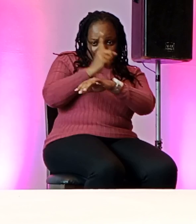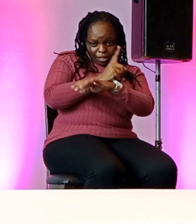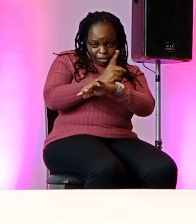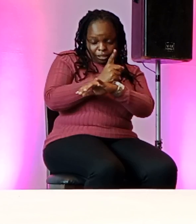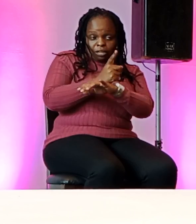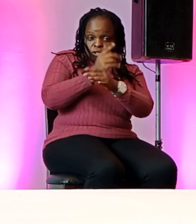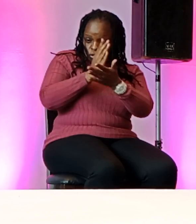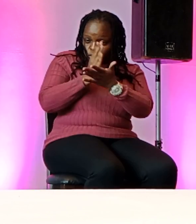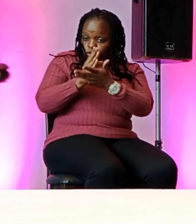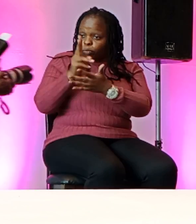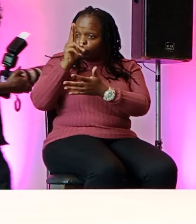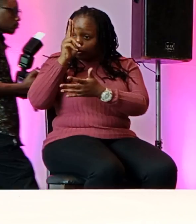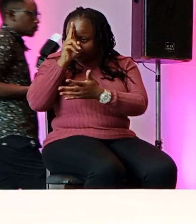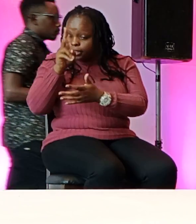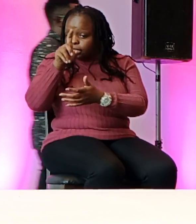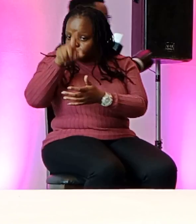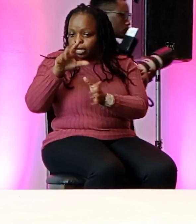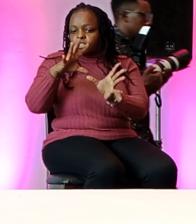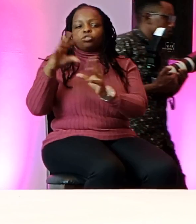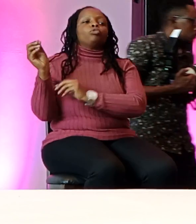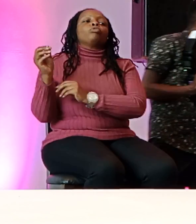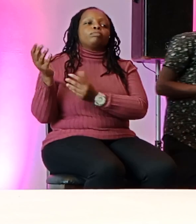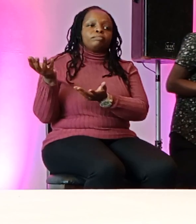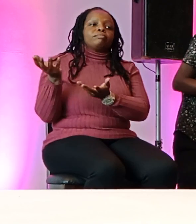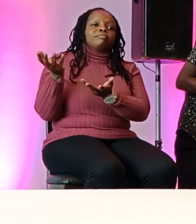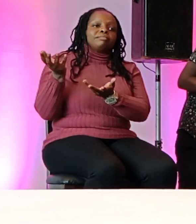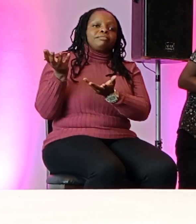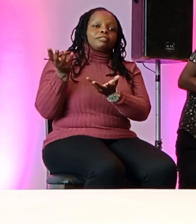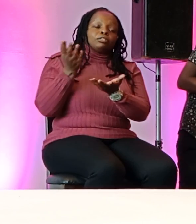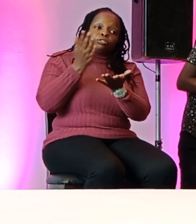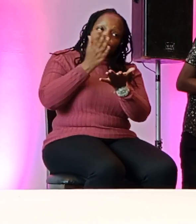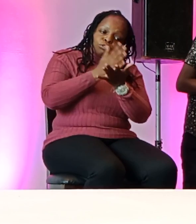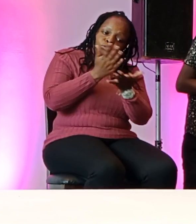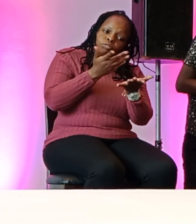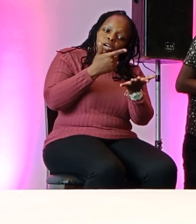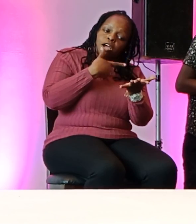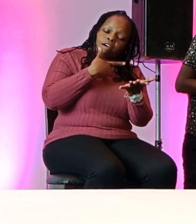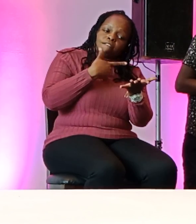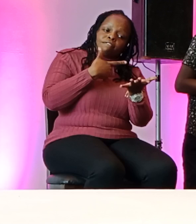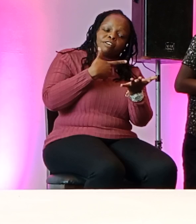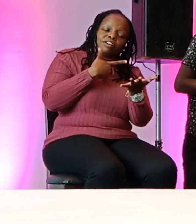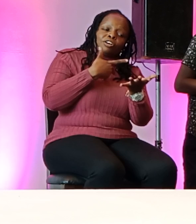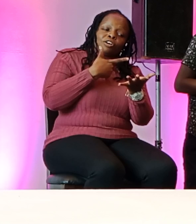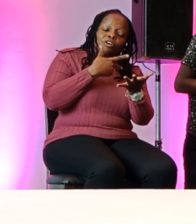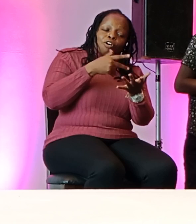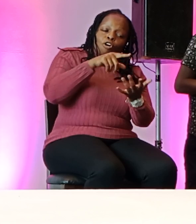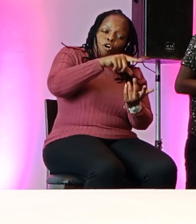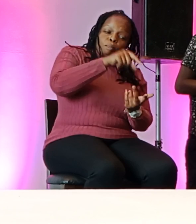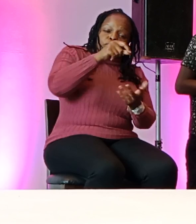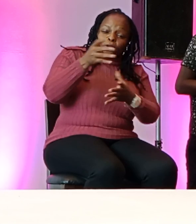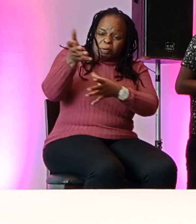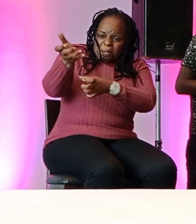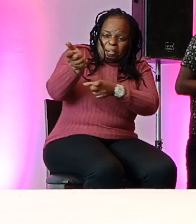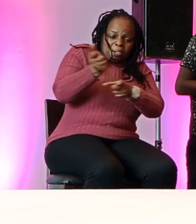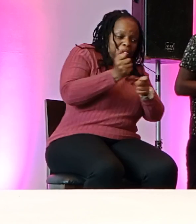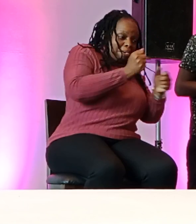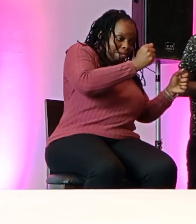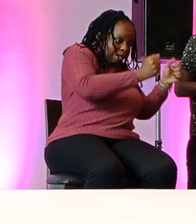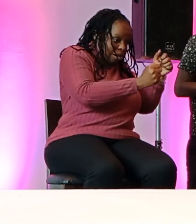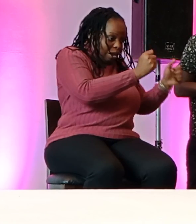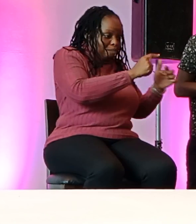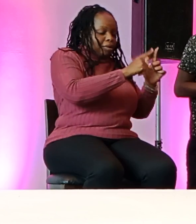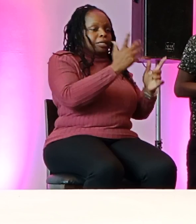police actually had to walk off. They had the option of dragging her into the vehicle, but they